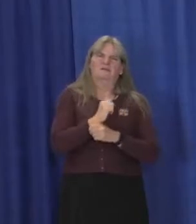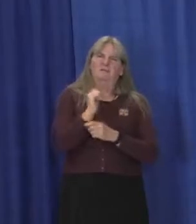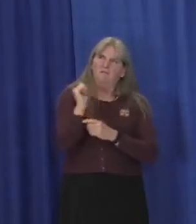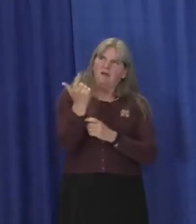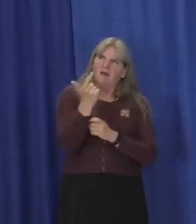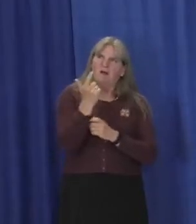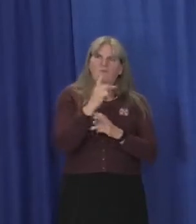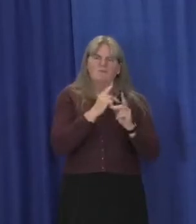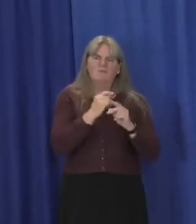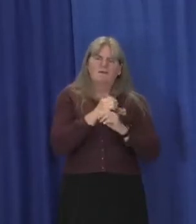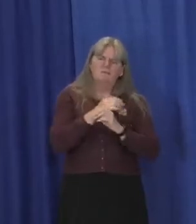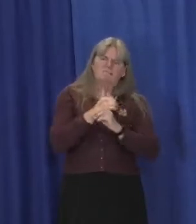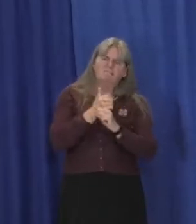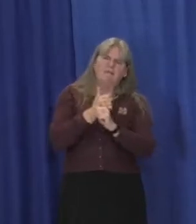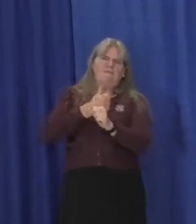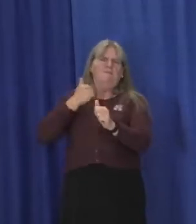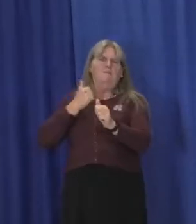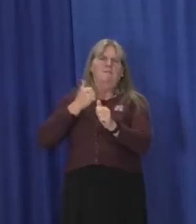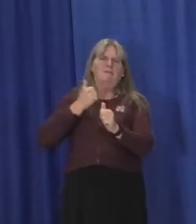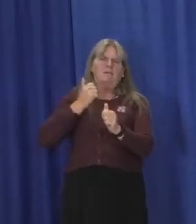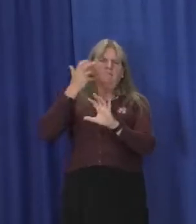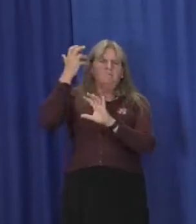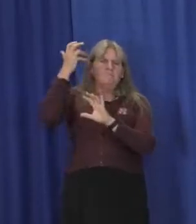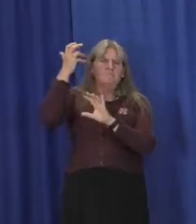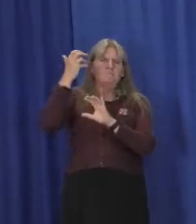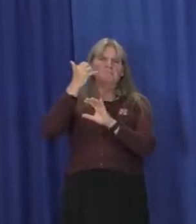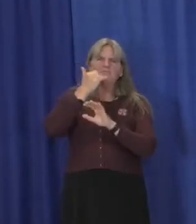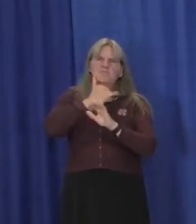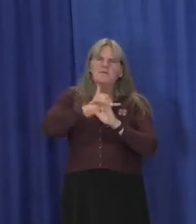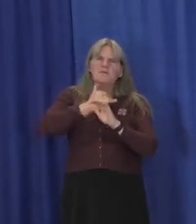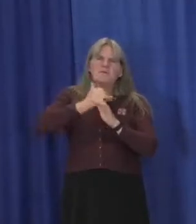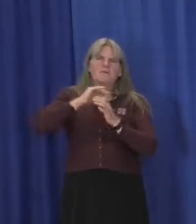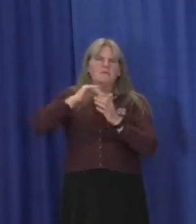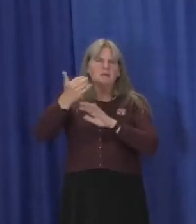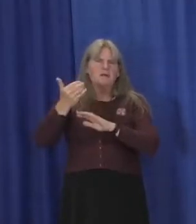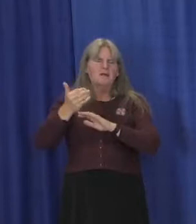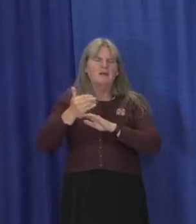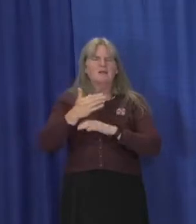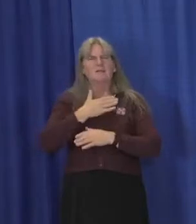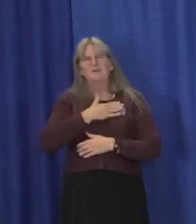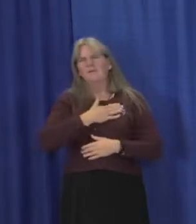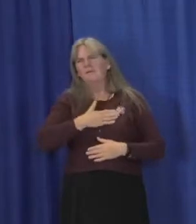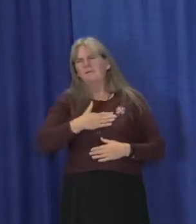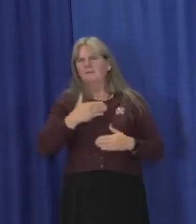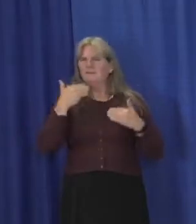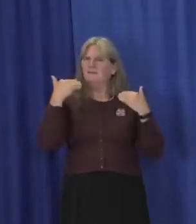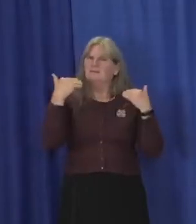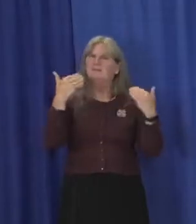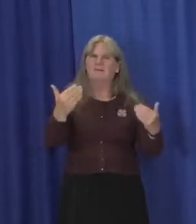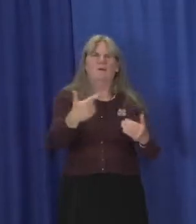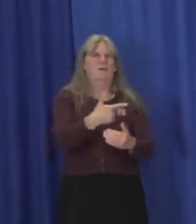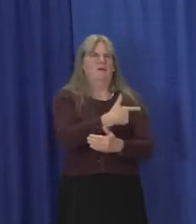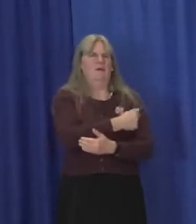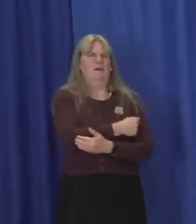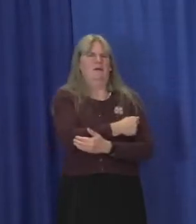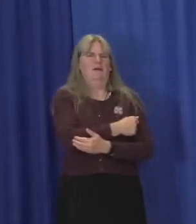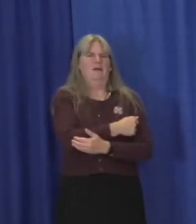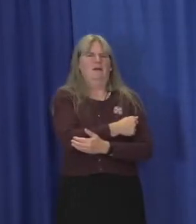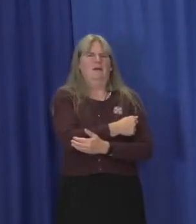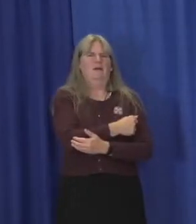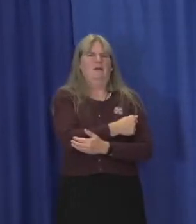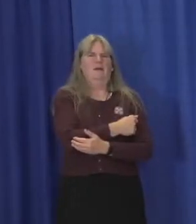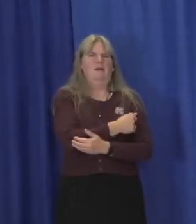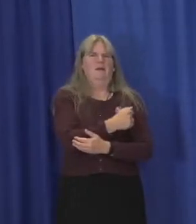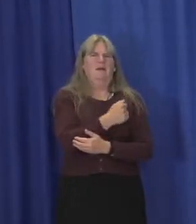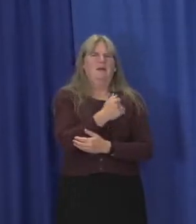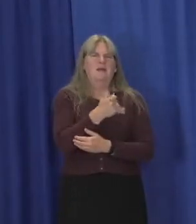a tragedy. And again, I encourage Yukoners, roll up your sleeves, take your best shot, and talk to those people who